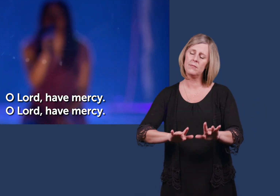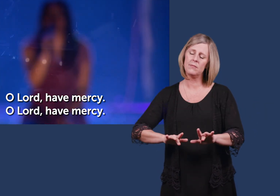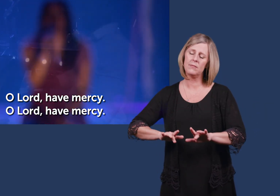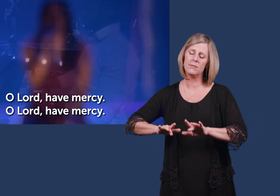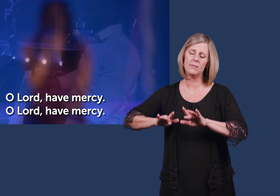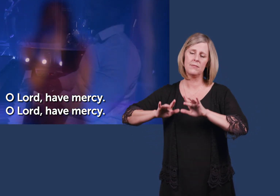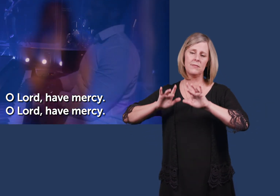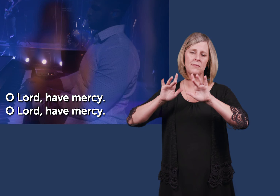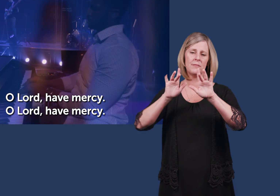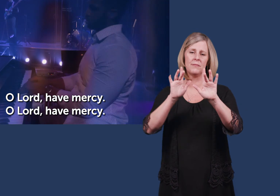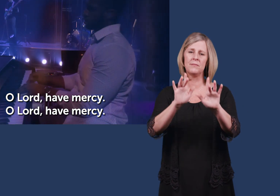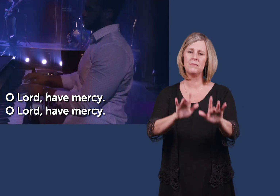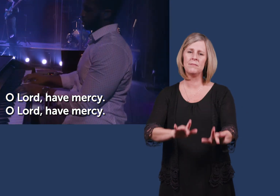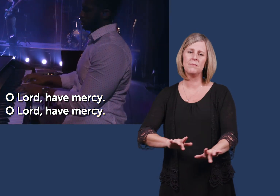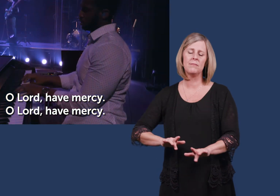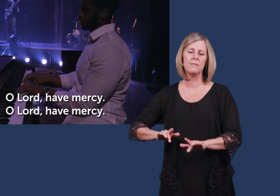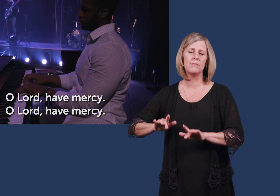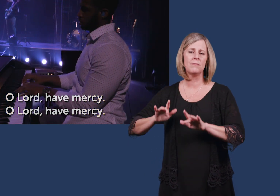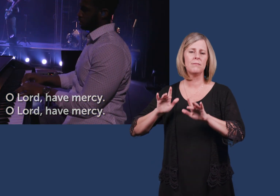mercy.